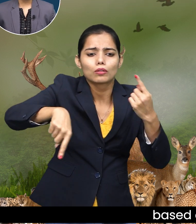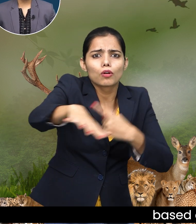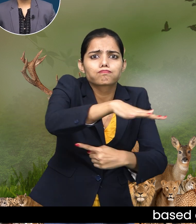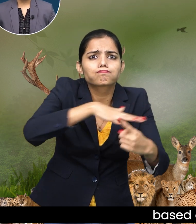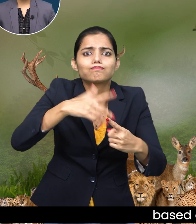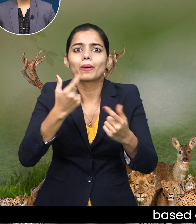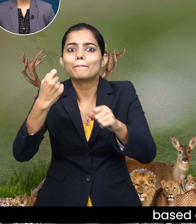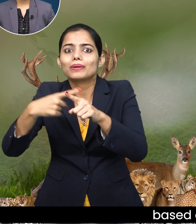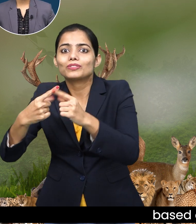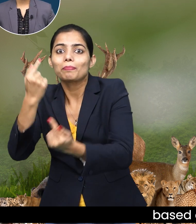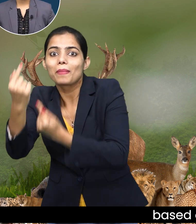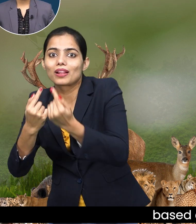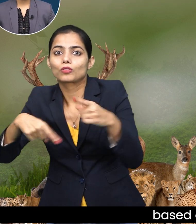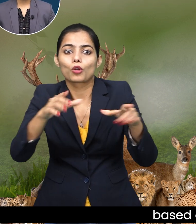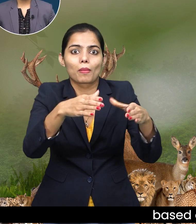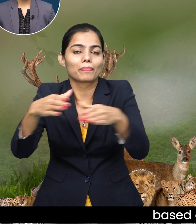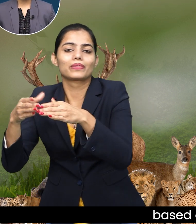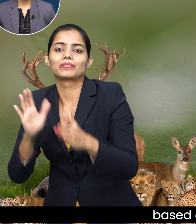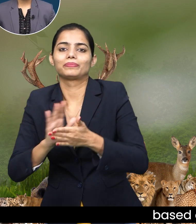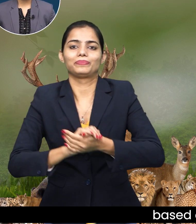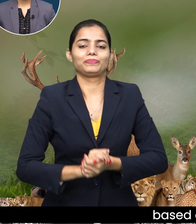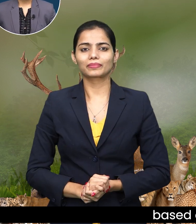their structure,